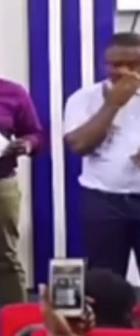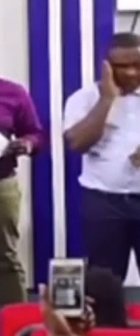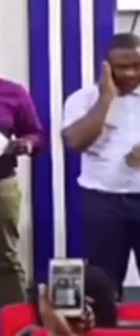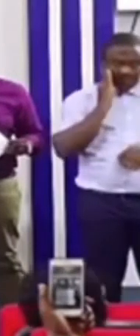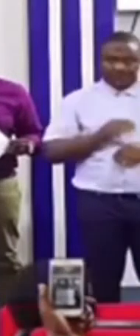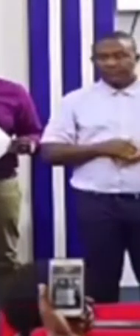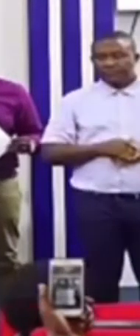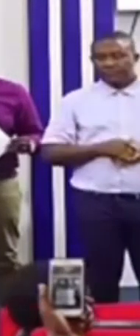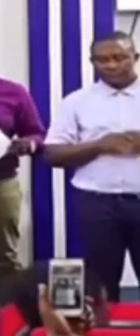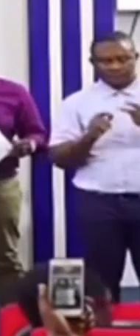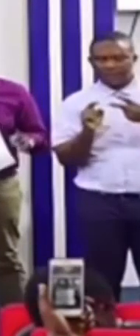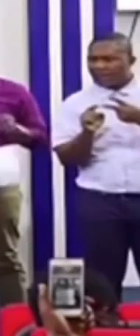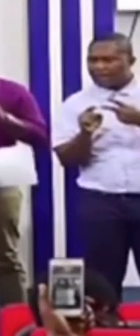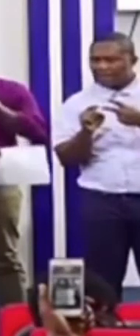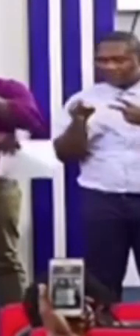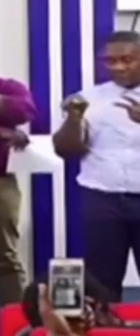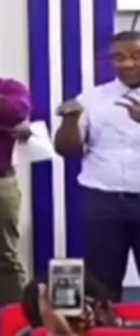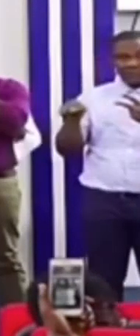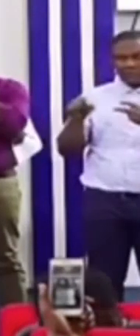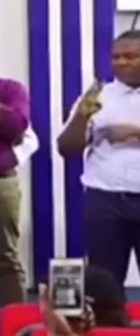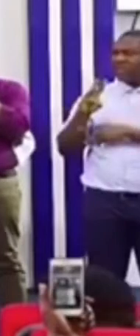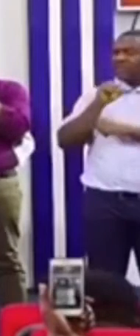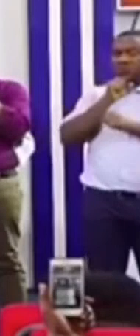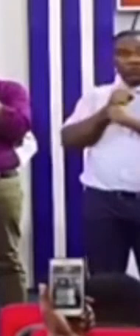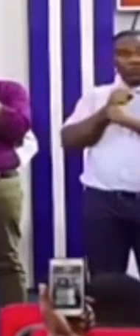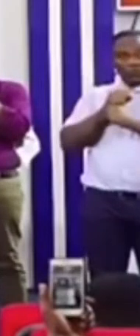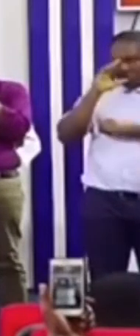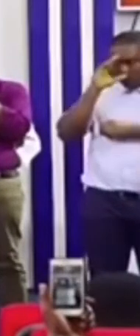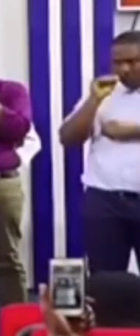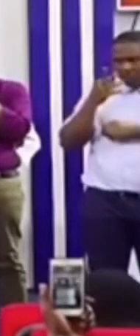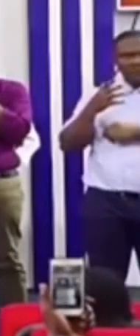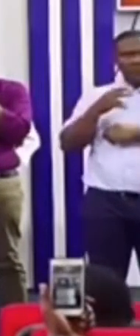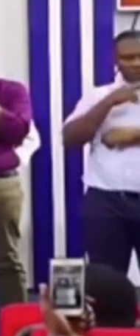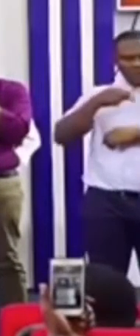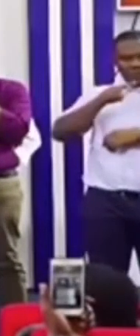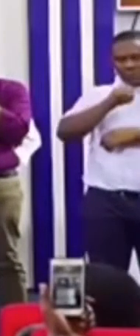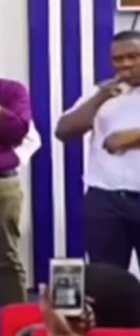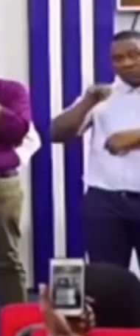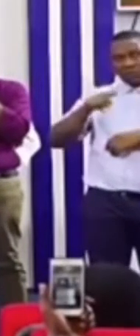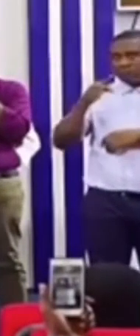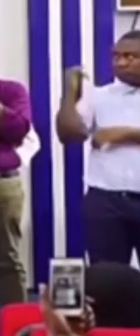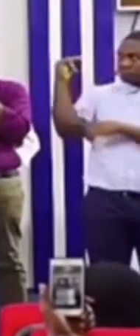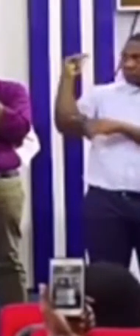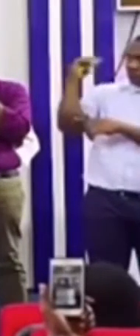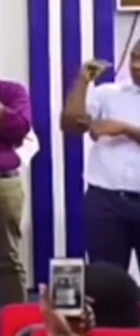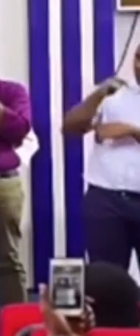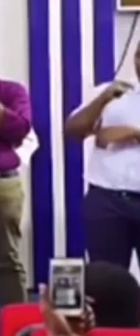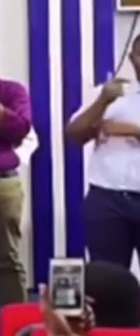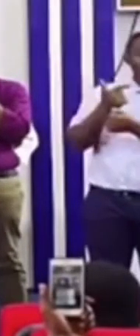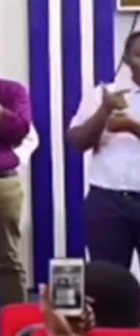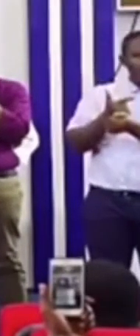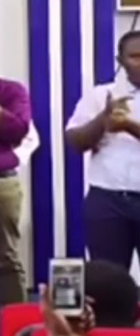The second case is a 60-year-old man, a Norwegian, who returned to Ghana,